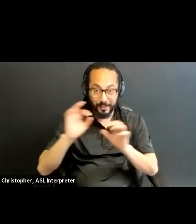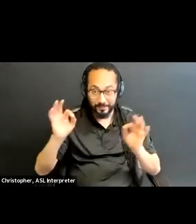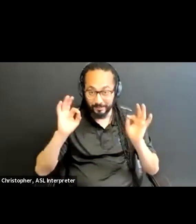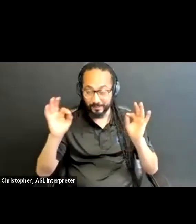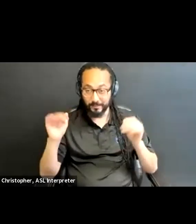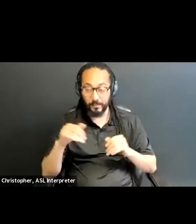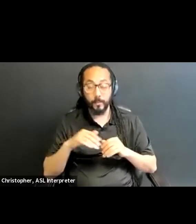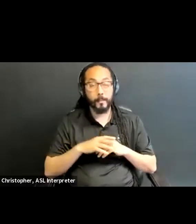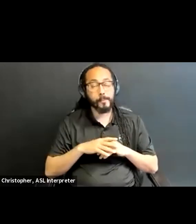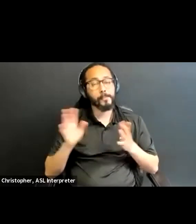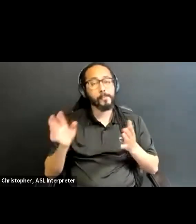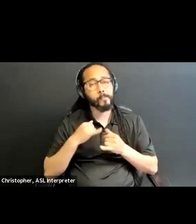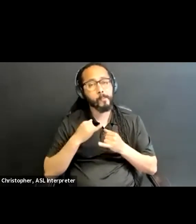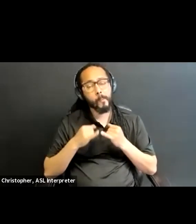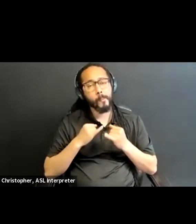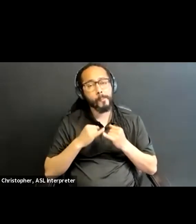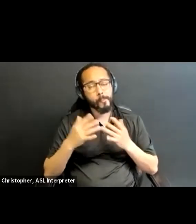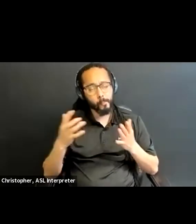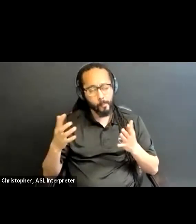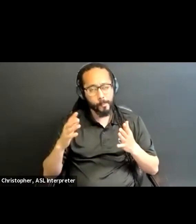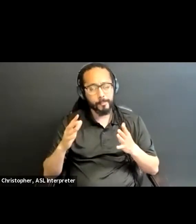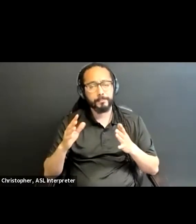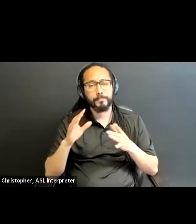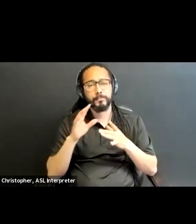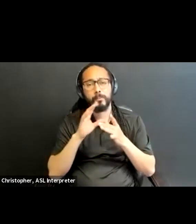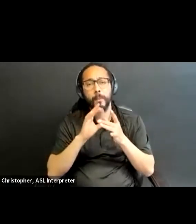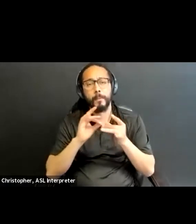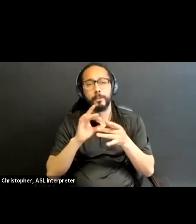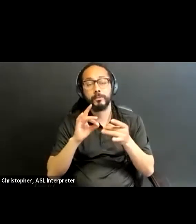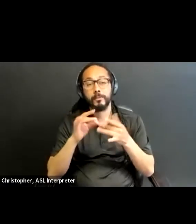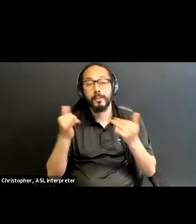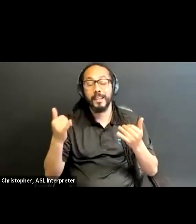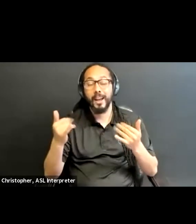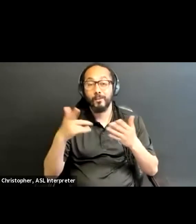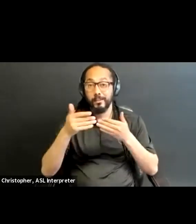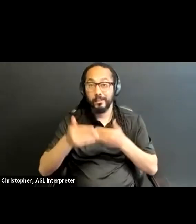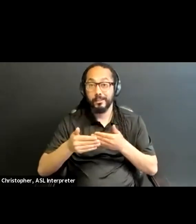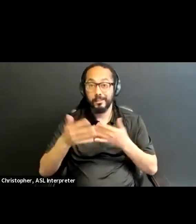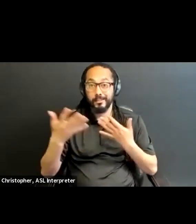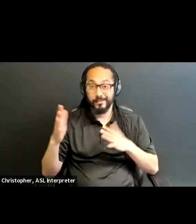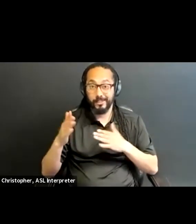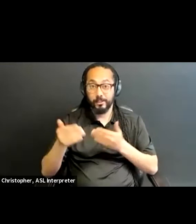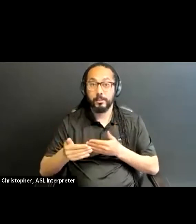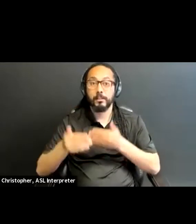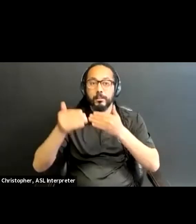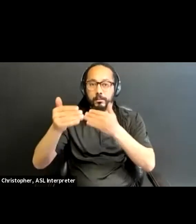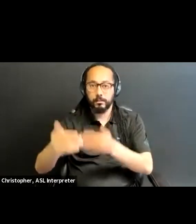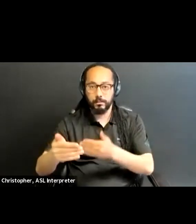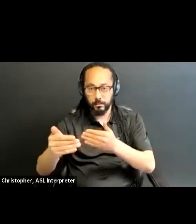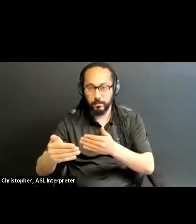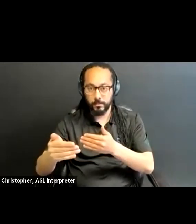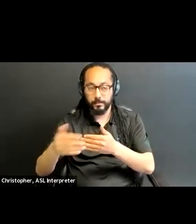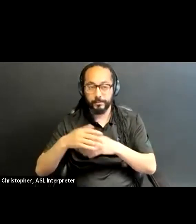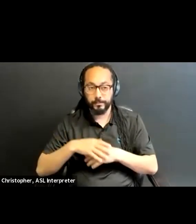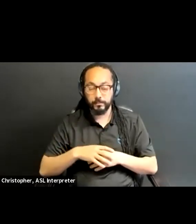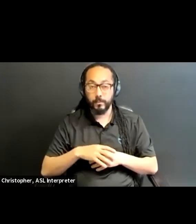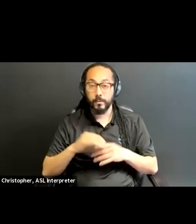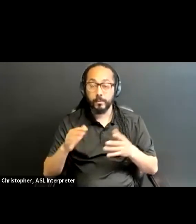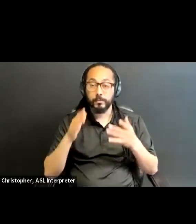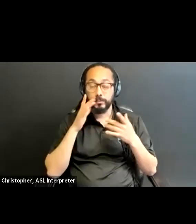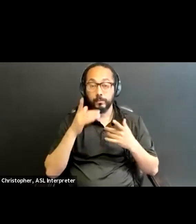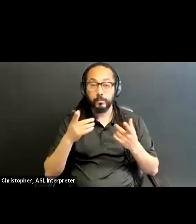Just lastly, I wanted to note that now we're on to the next phase, which is during this phase, we are putting